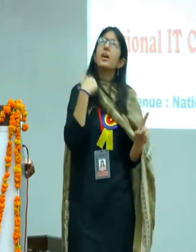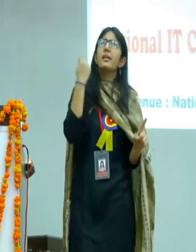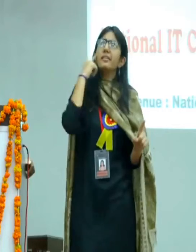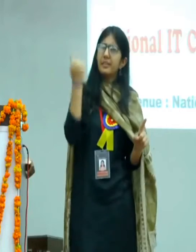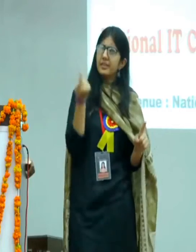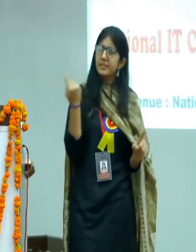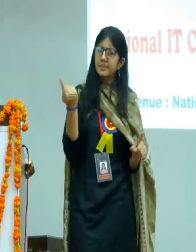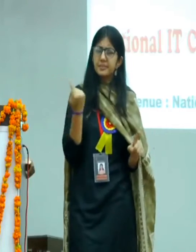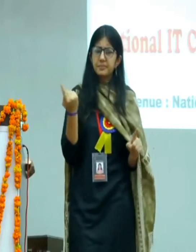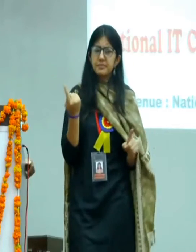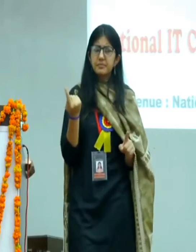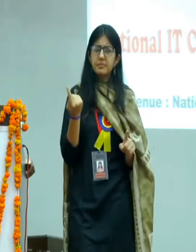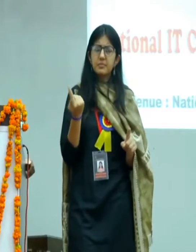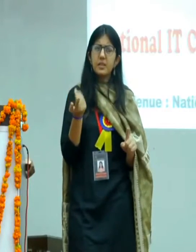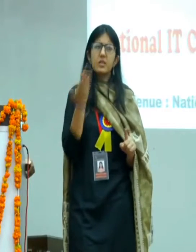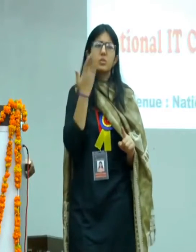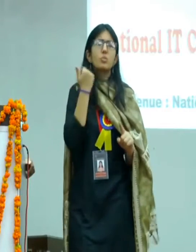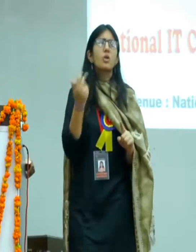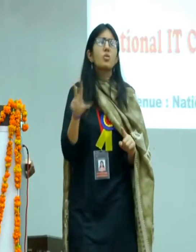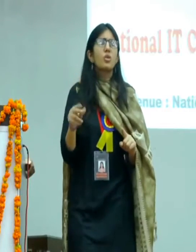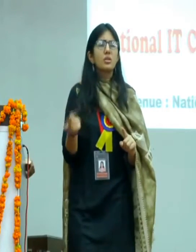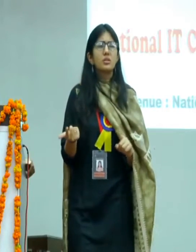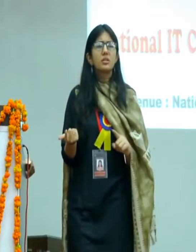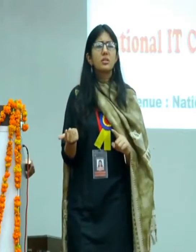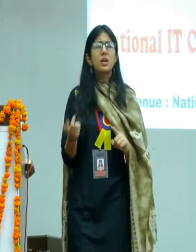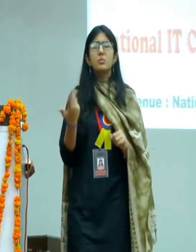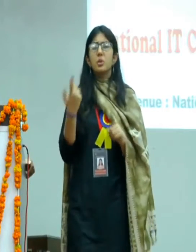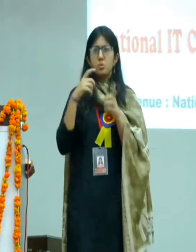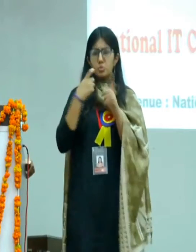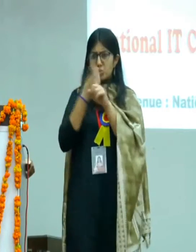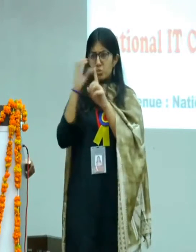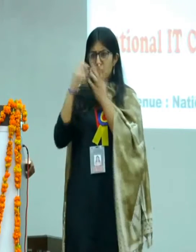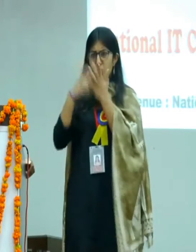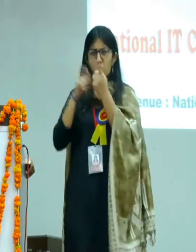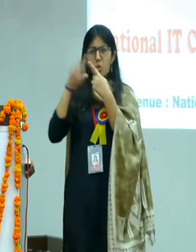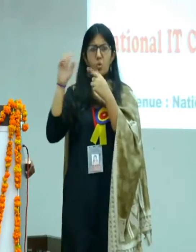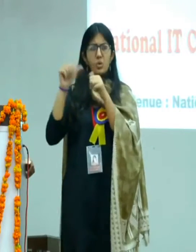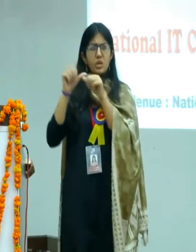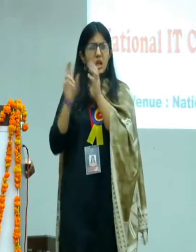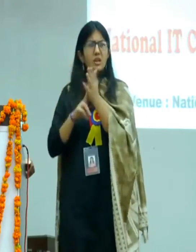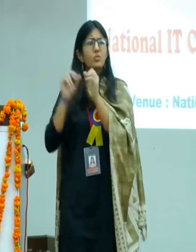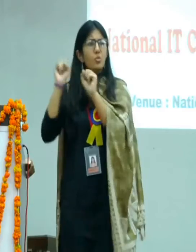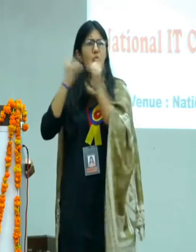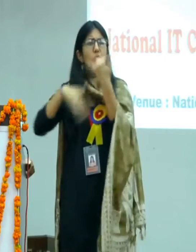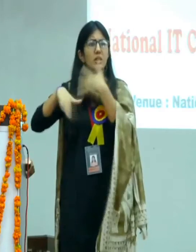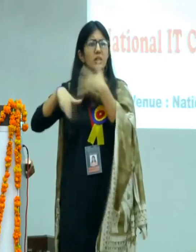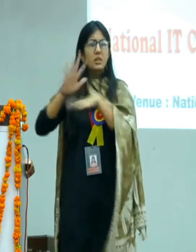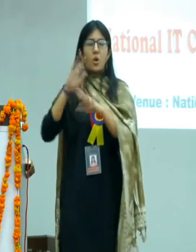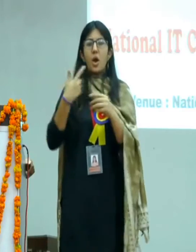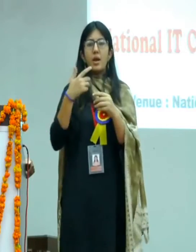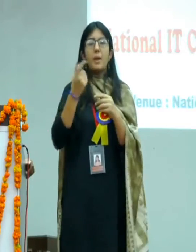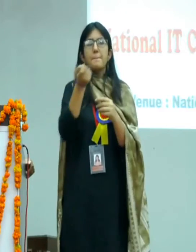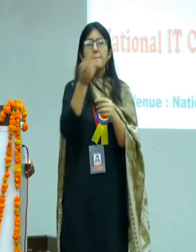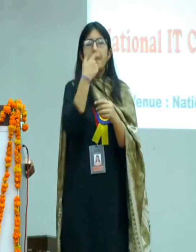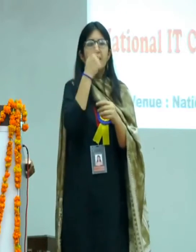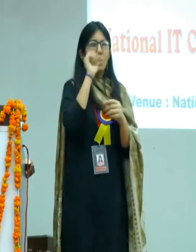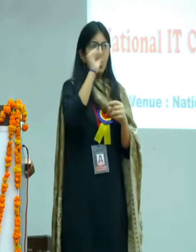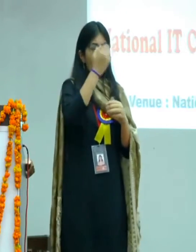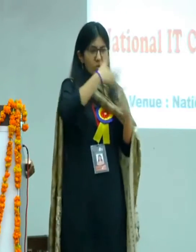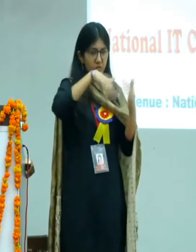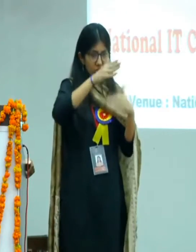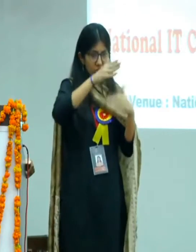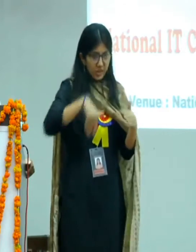thinking that why not this UNO and Korean society introduce some challenge in civil engineering, medical engineering, sciences, why